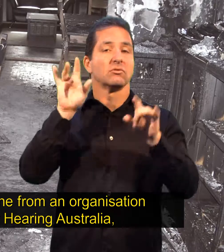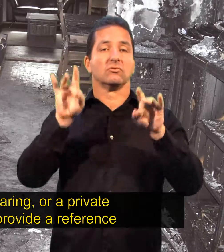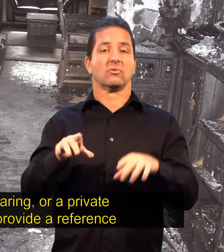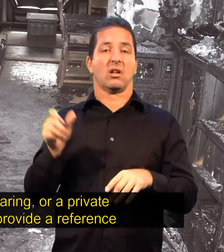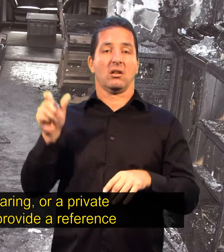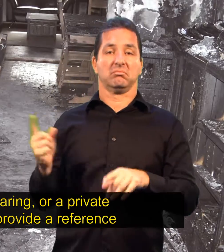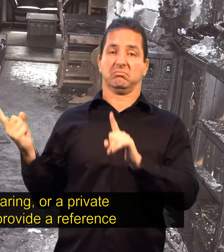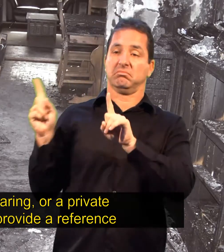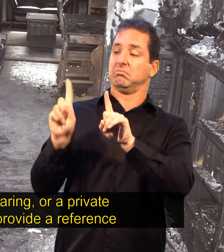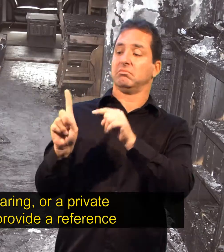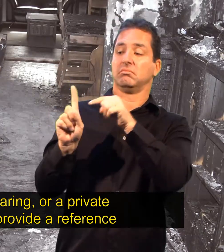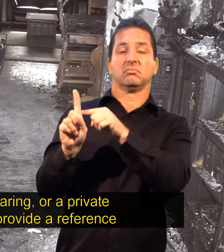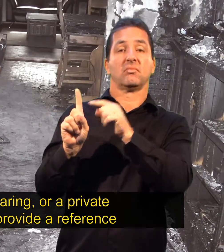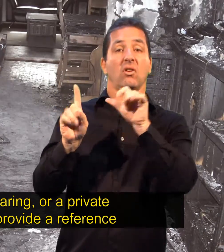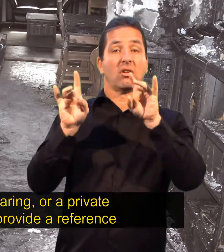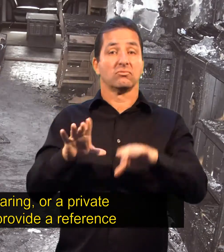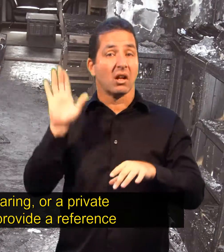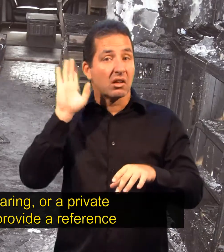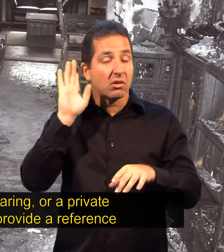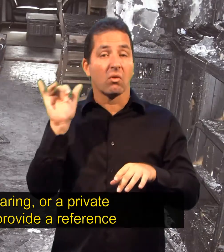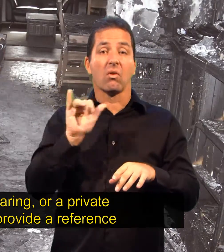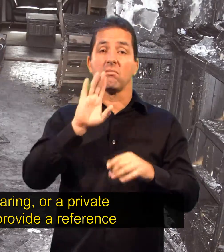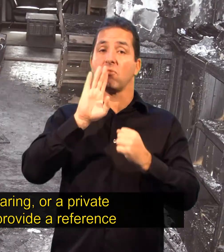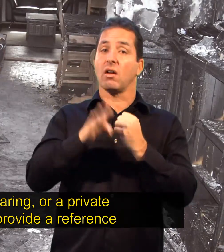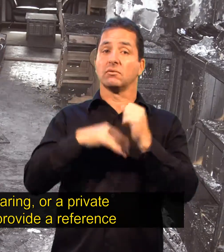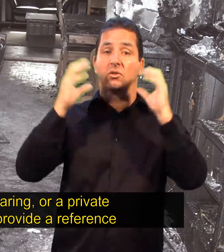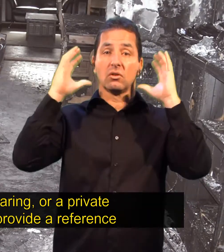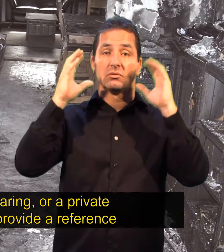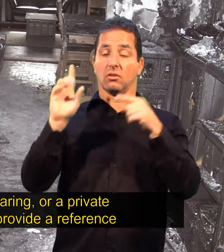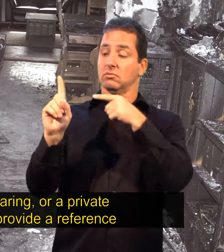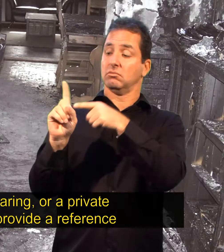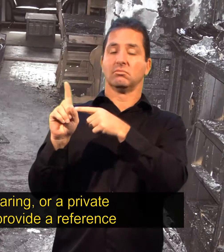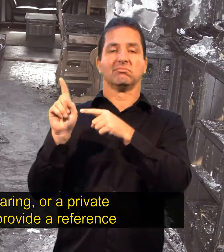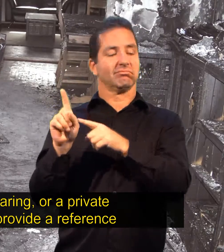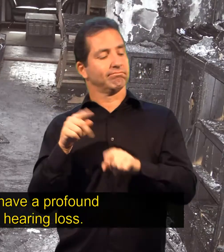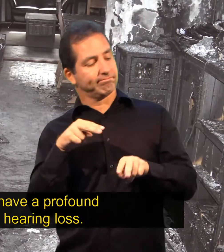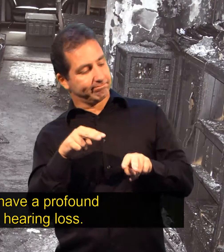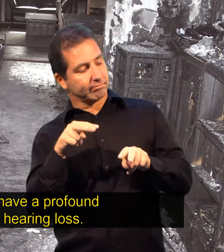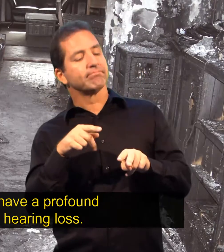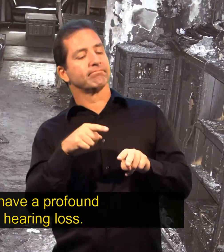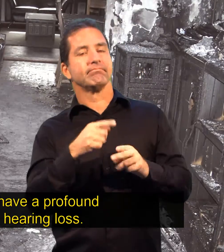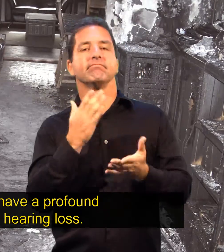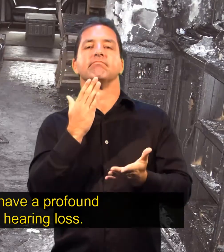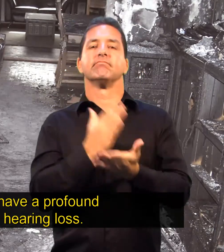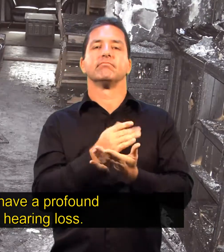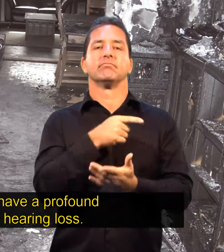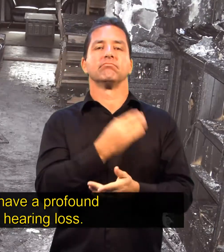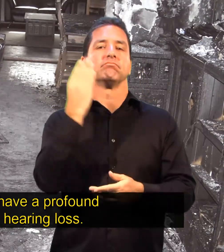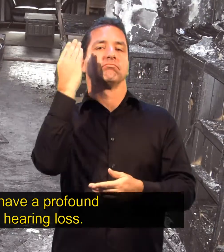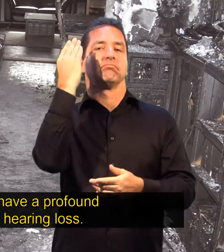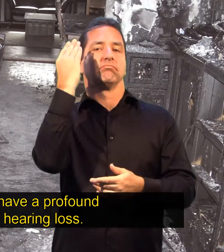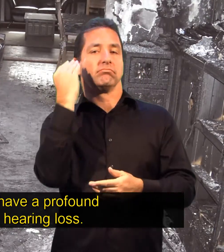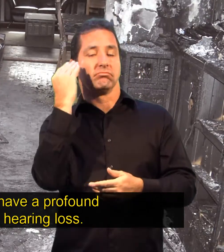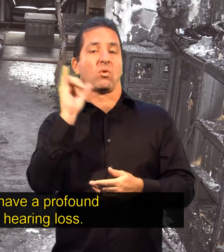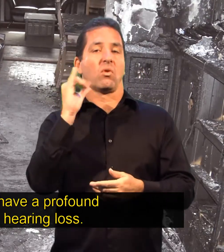Australia, Australian Hearing, or a private audiologist, to provide a reference stating that you have a